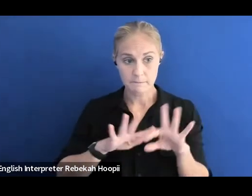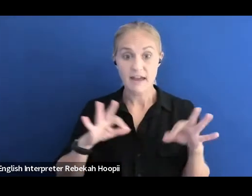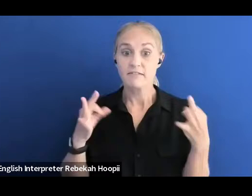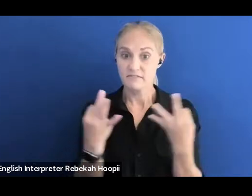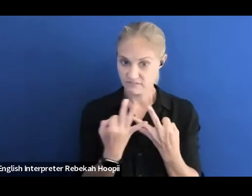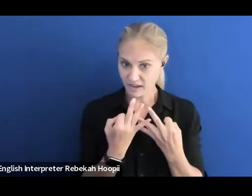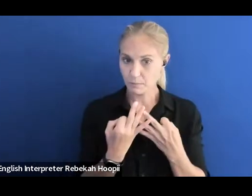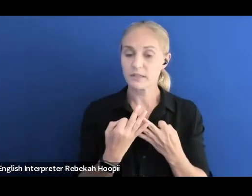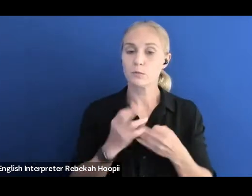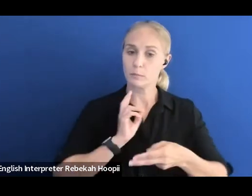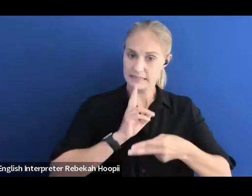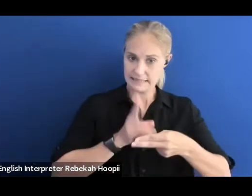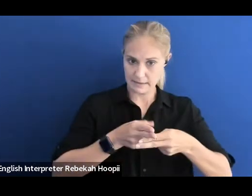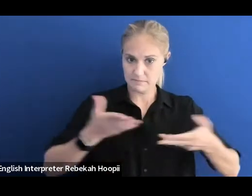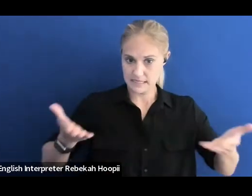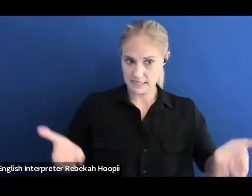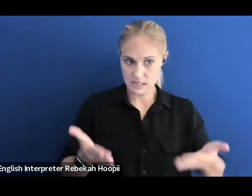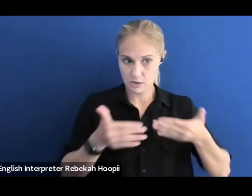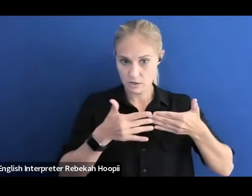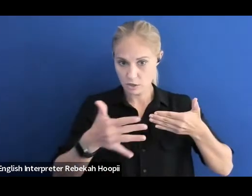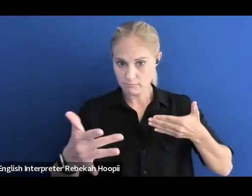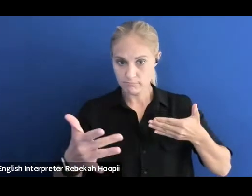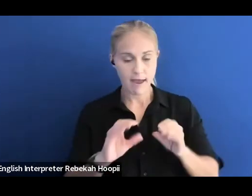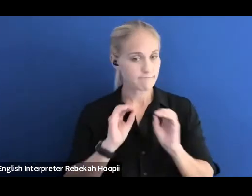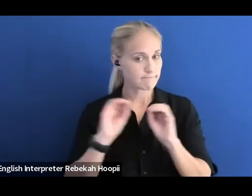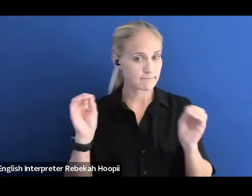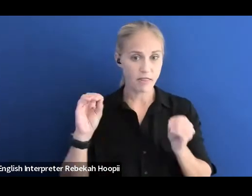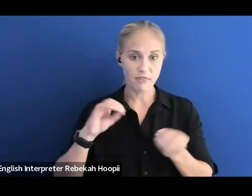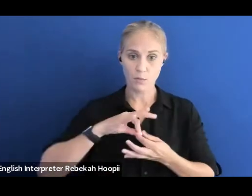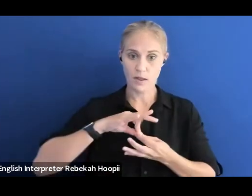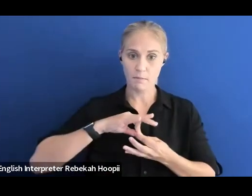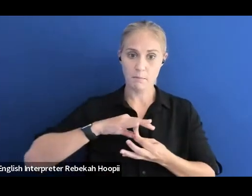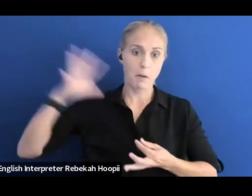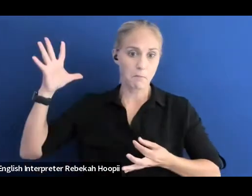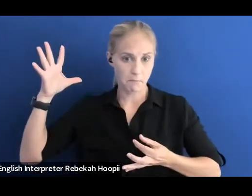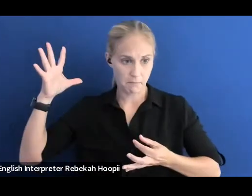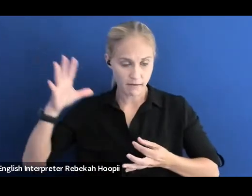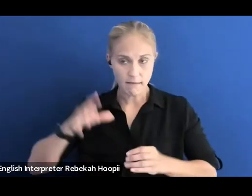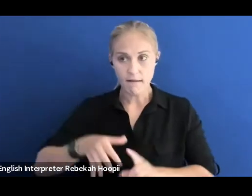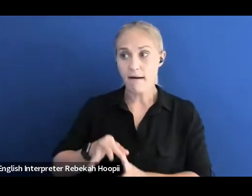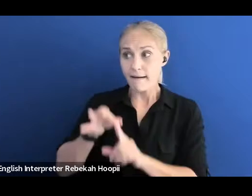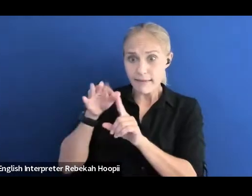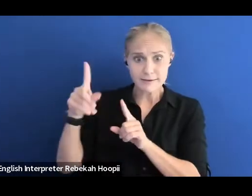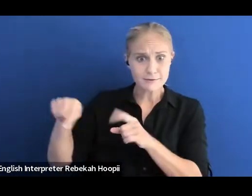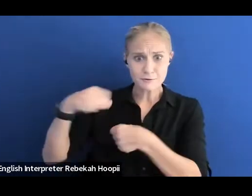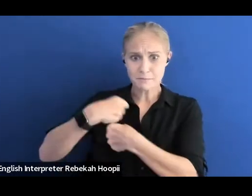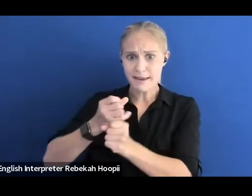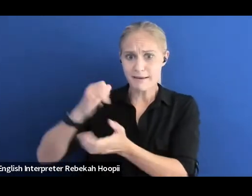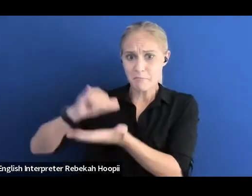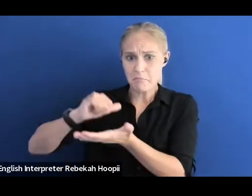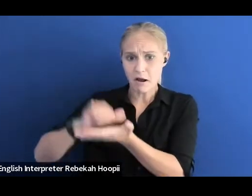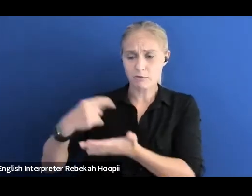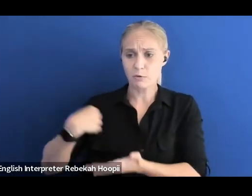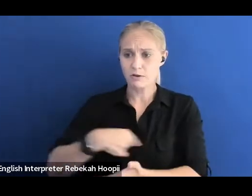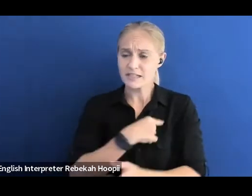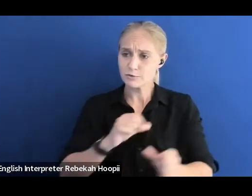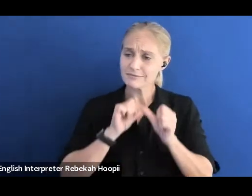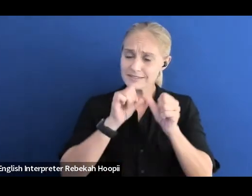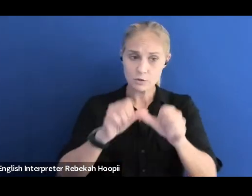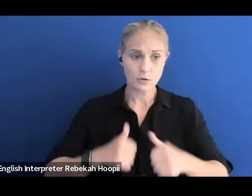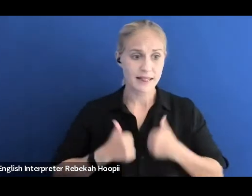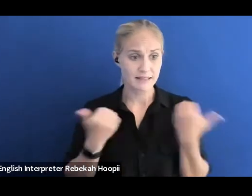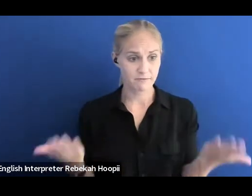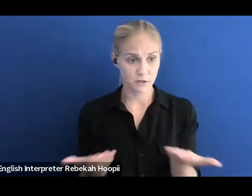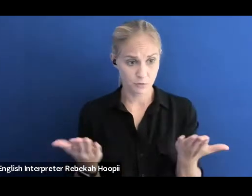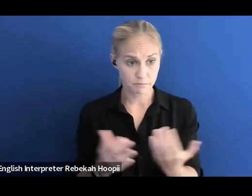here. And nothing will ever separate us unless you make it impossible for us to live here. And we